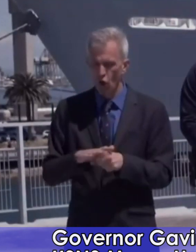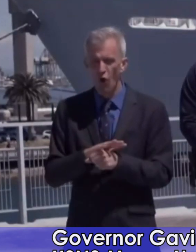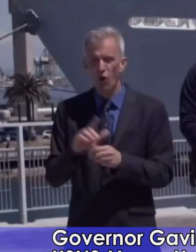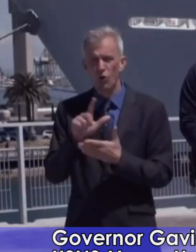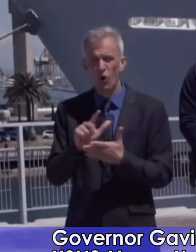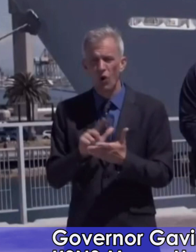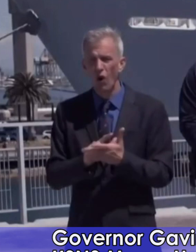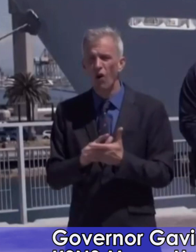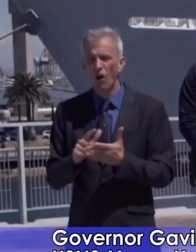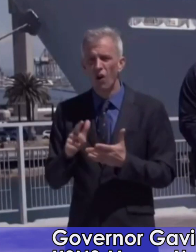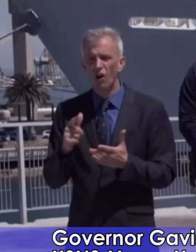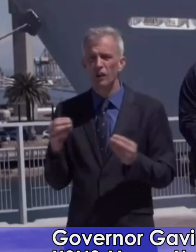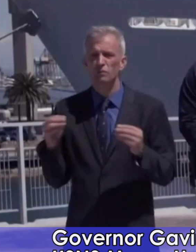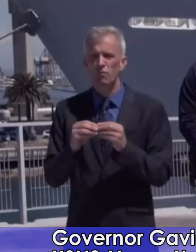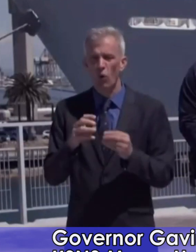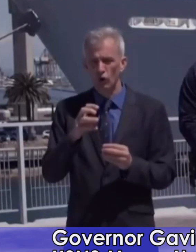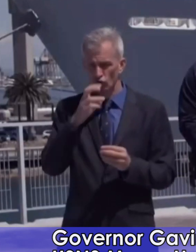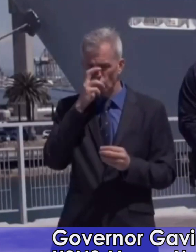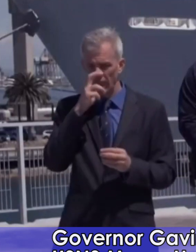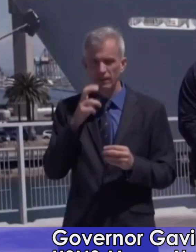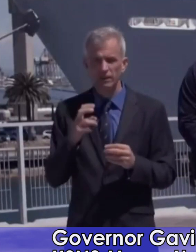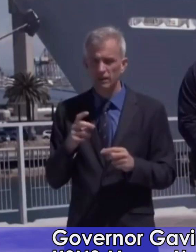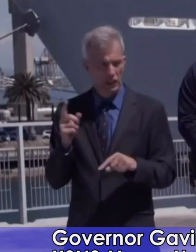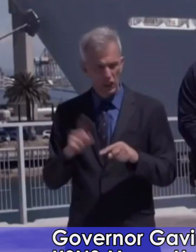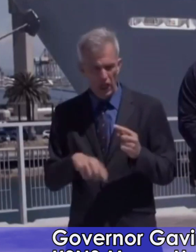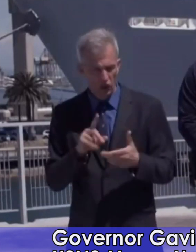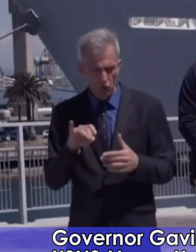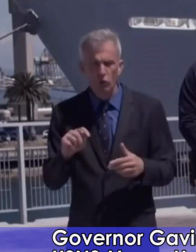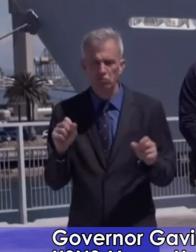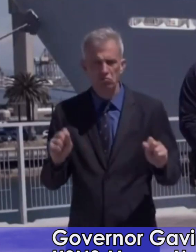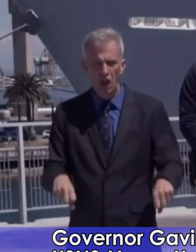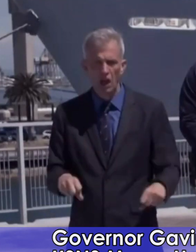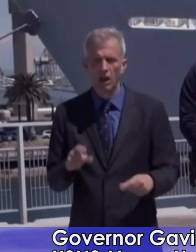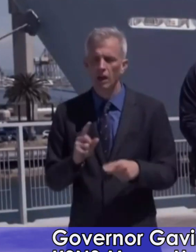deeper or farther, but it is an overlay for the entire state of California.